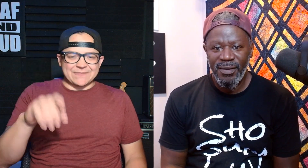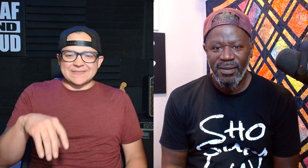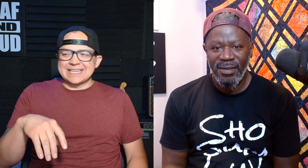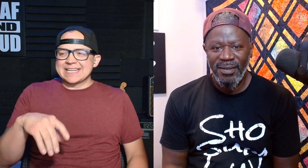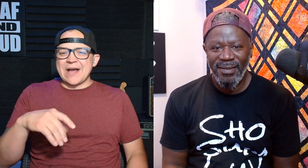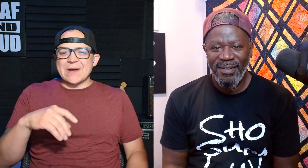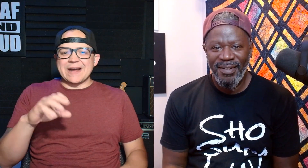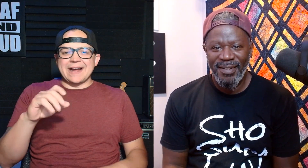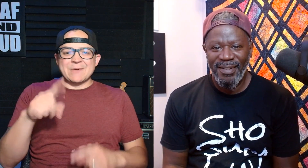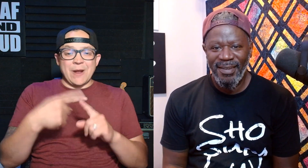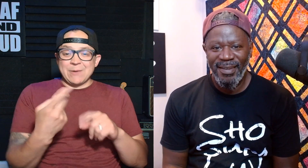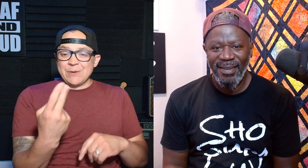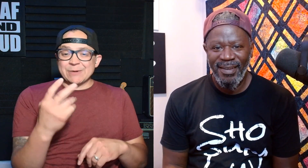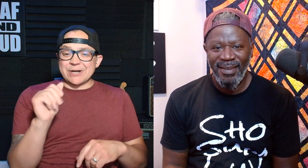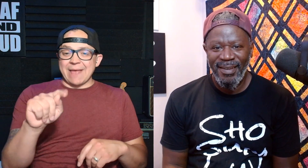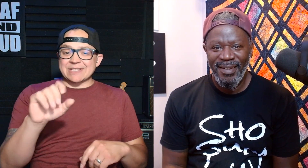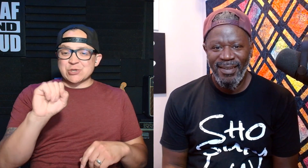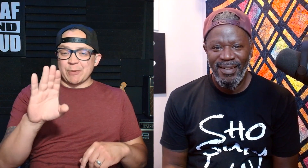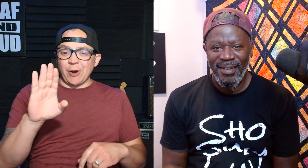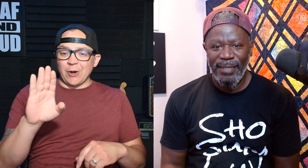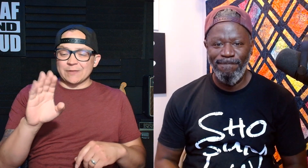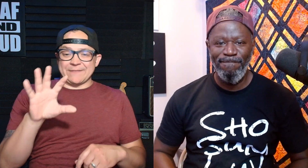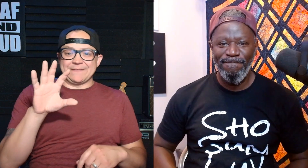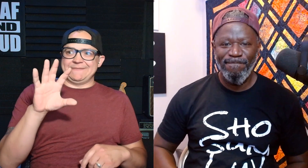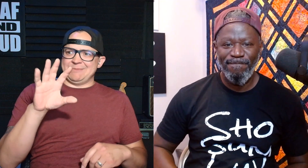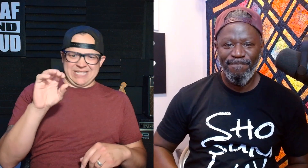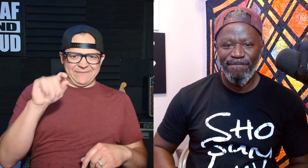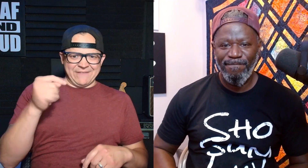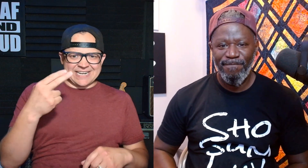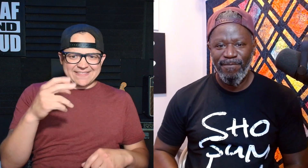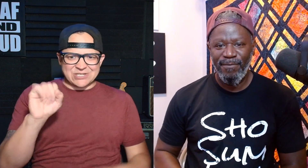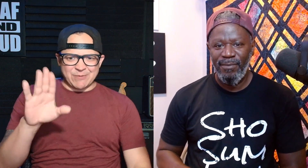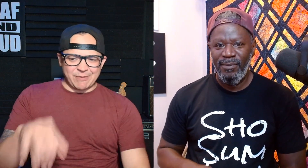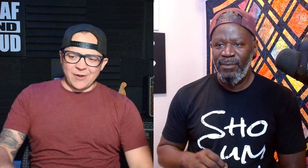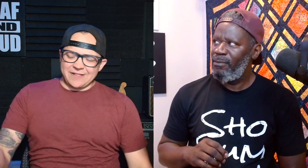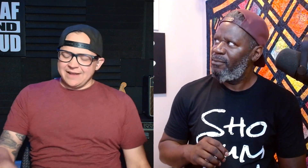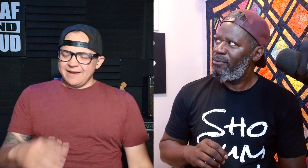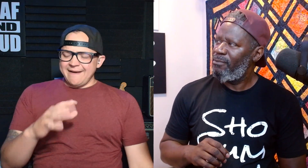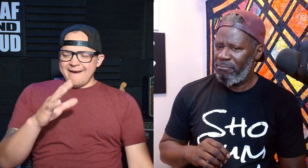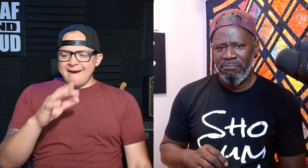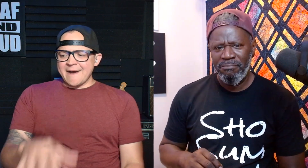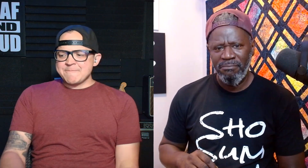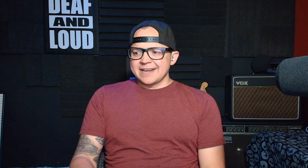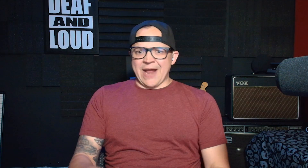Bowl. When we were at the Super Bowl, was it the 50th Super Bowl?